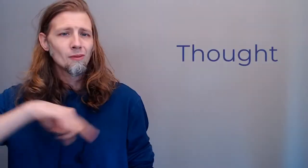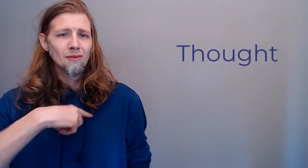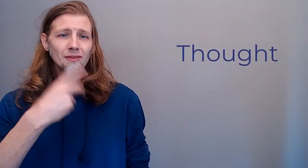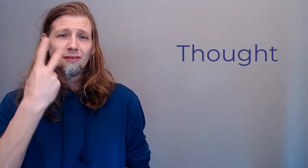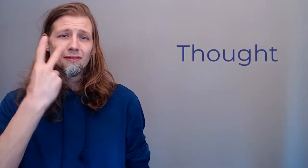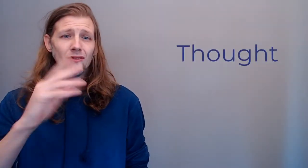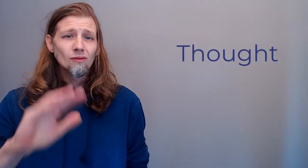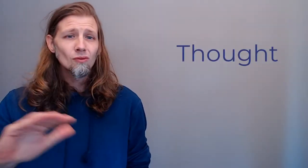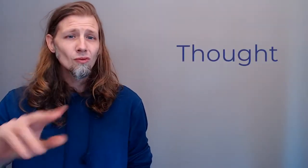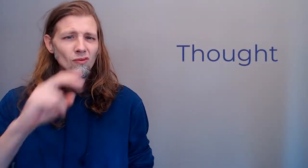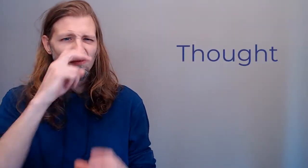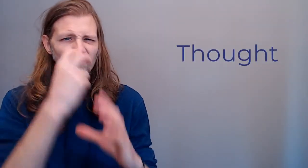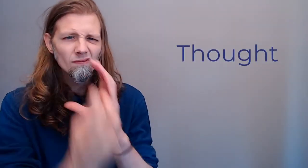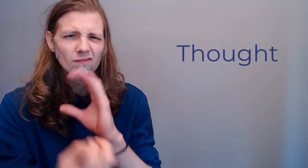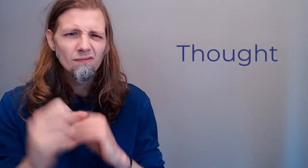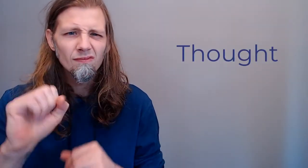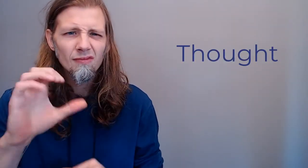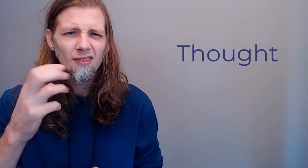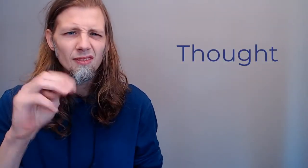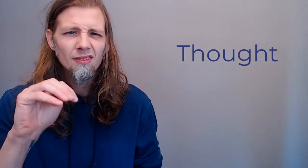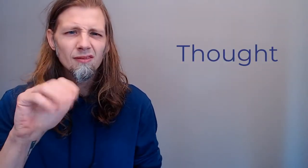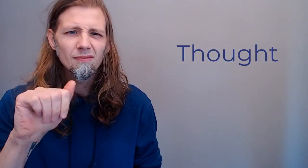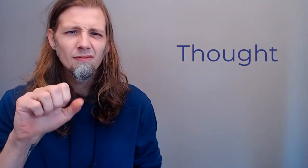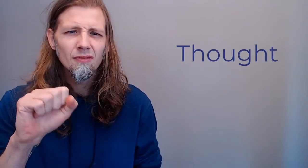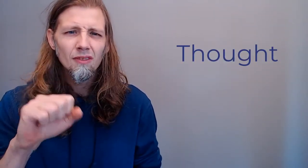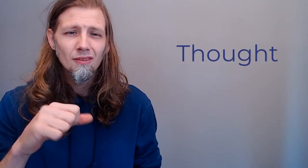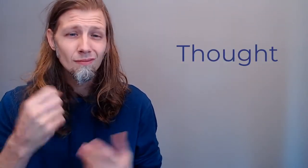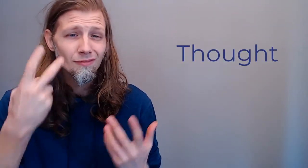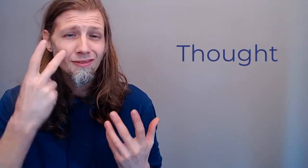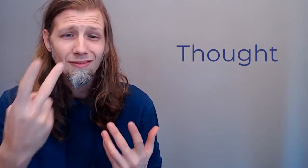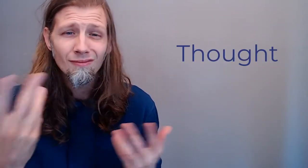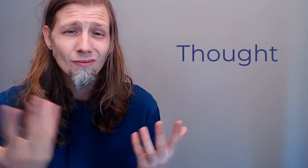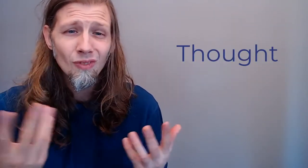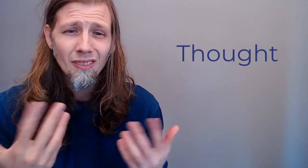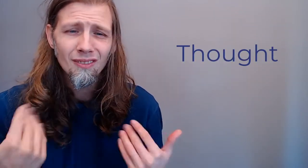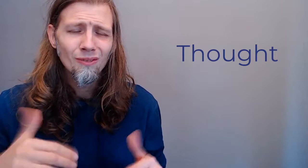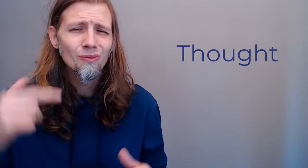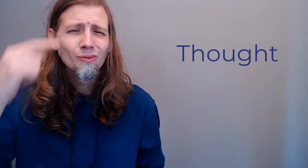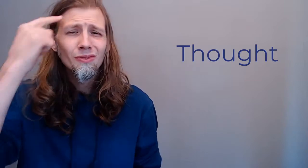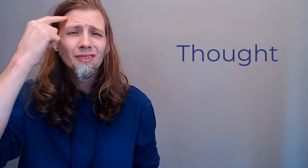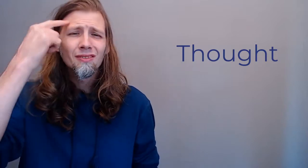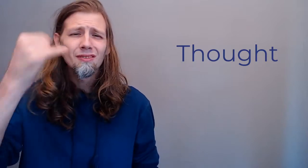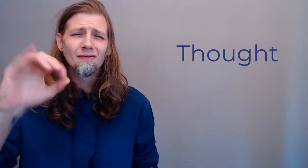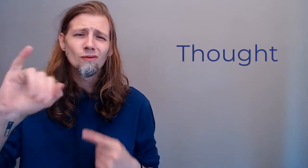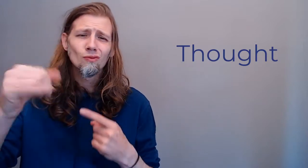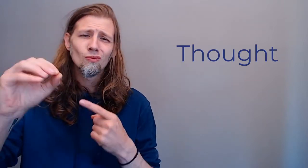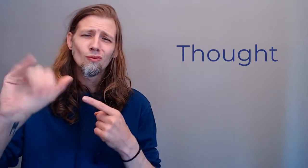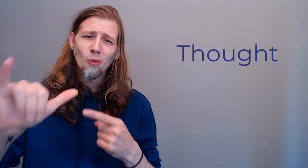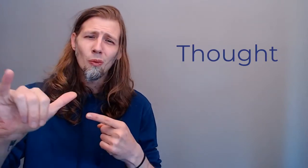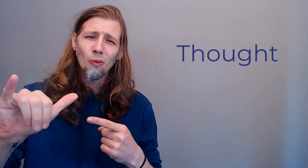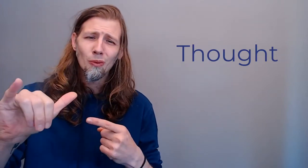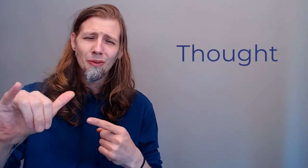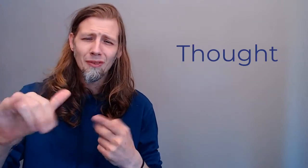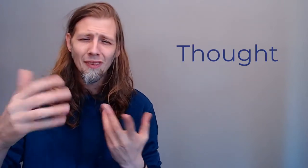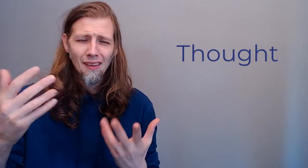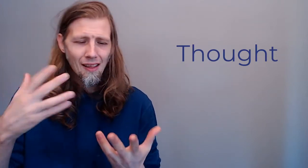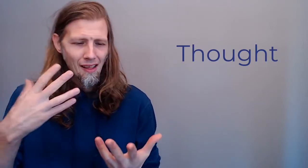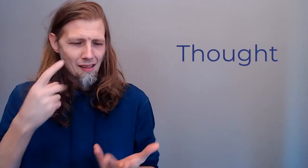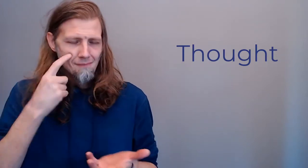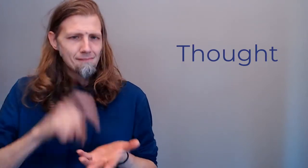When we see children fully engaged in these schemas, we see young minds full of joy. Children are learning about